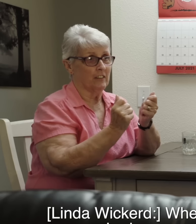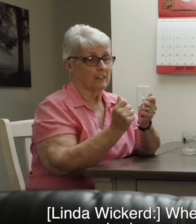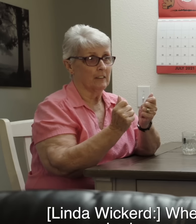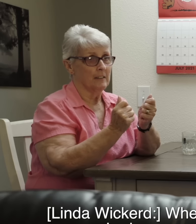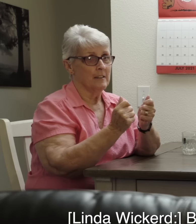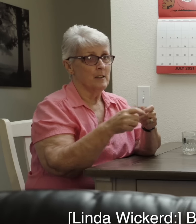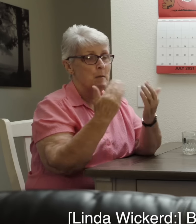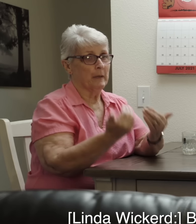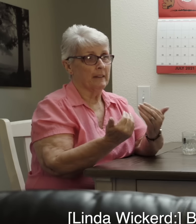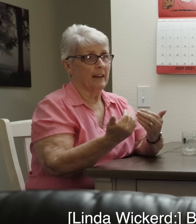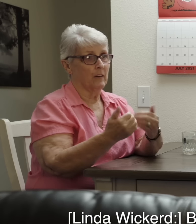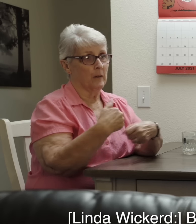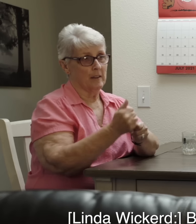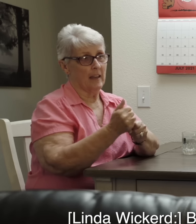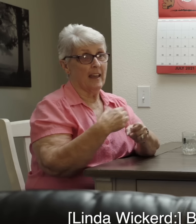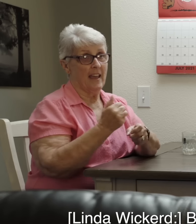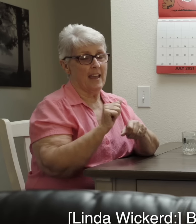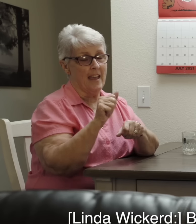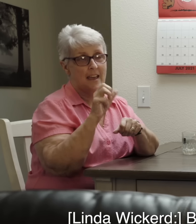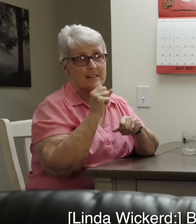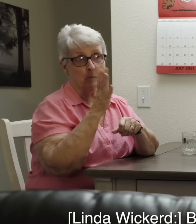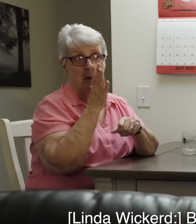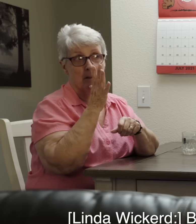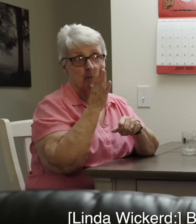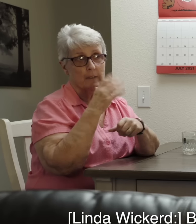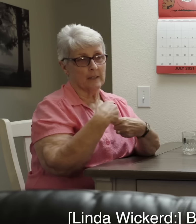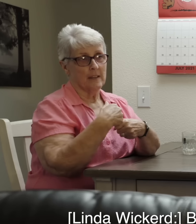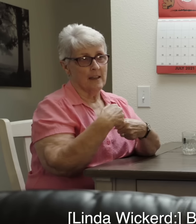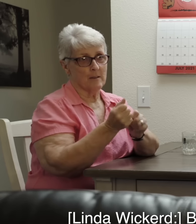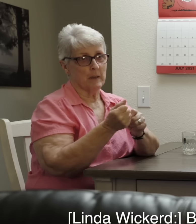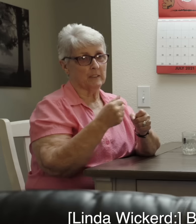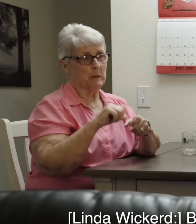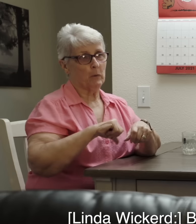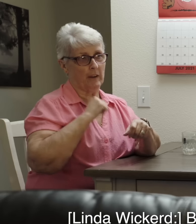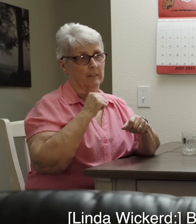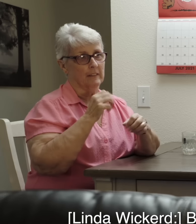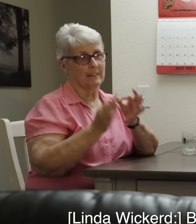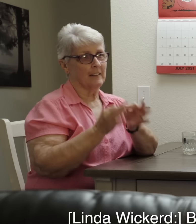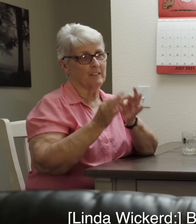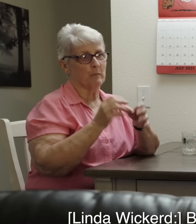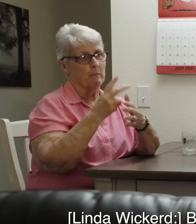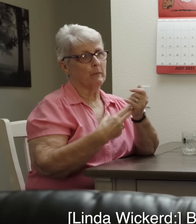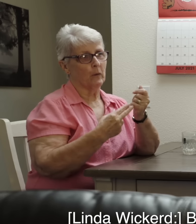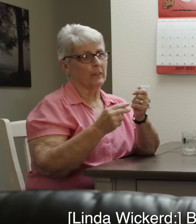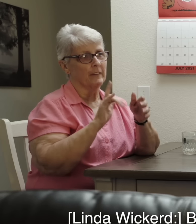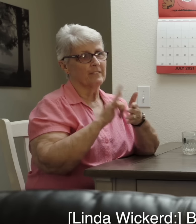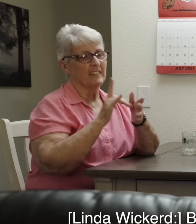other. But now, as a mom, it makes me proud of both, that